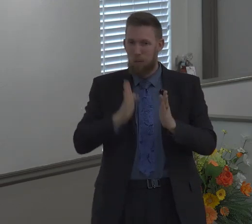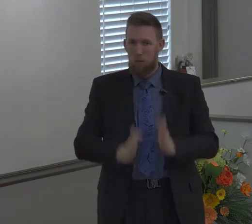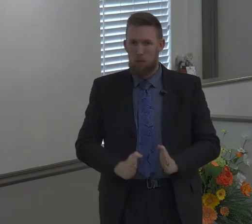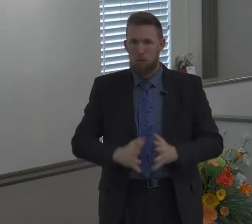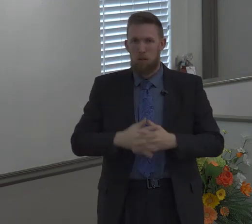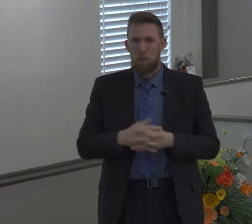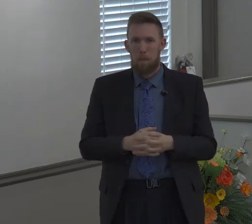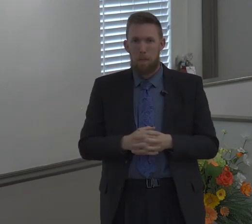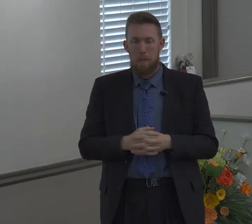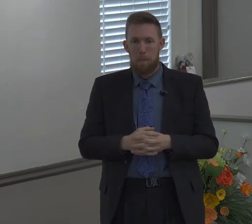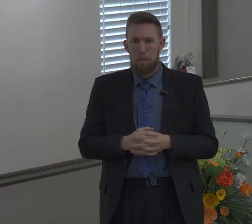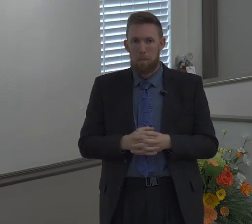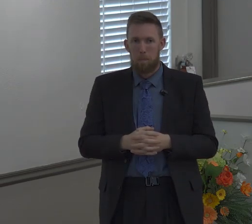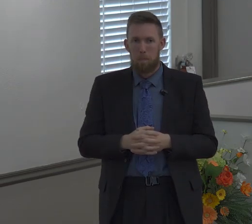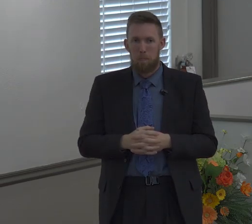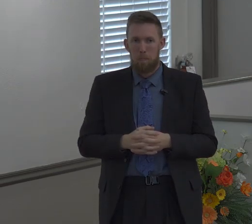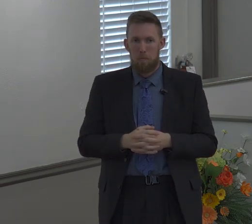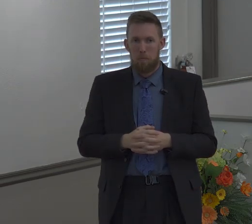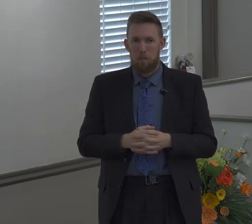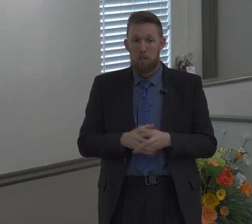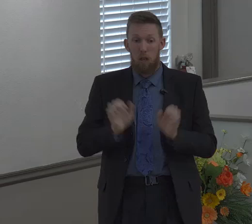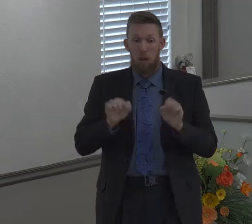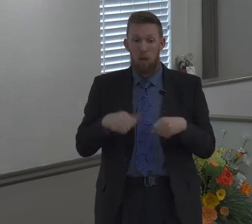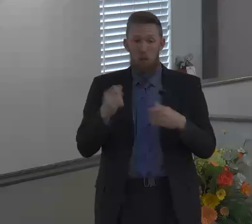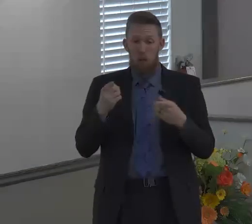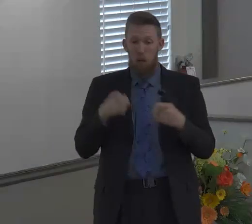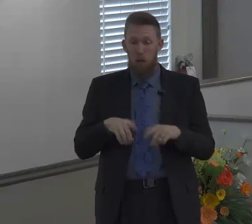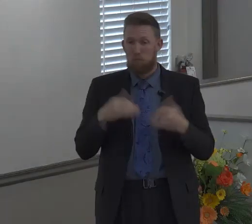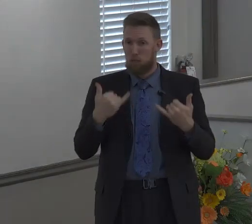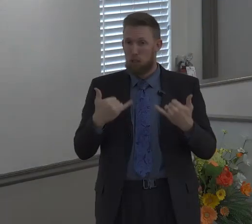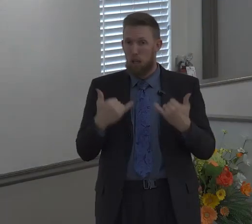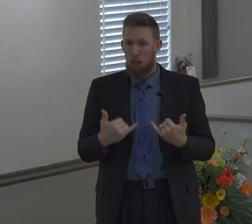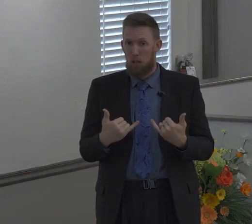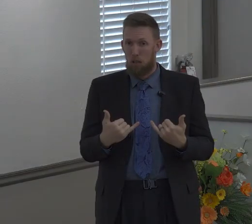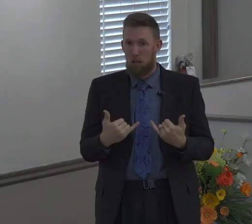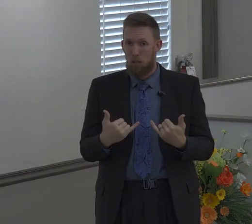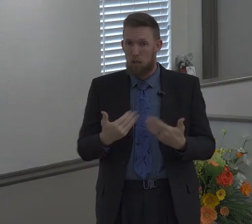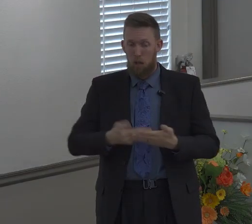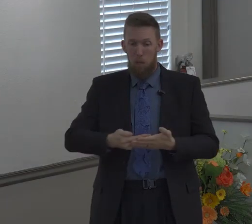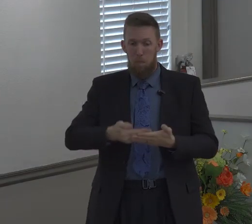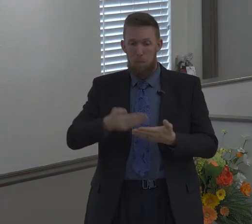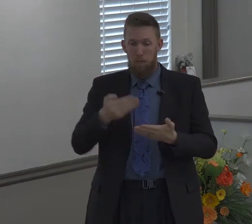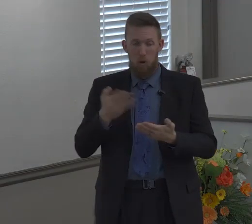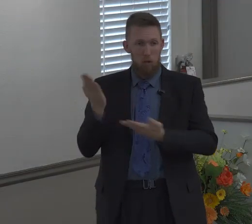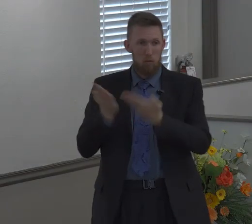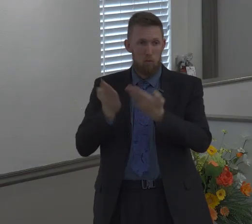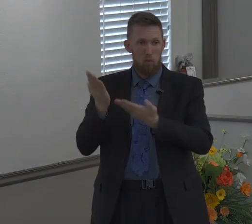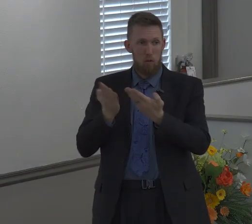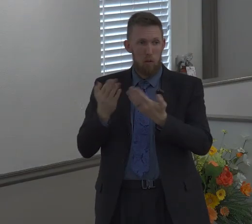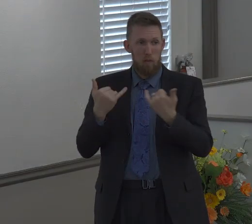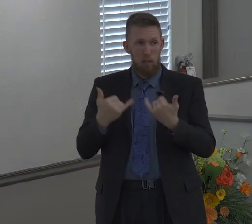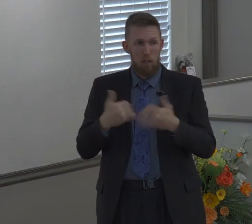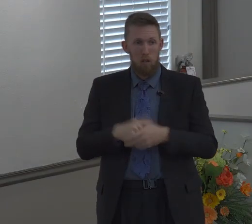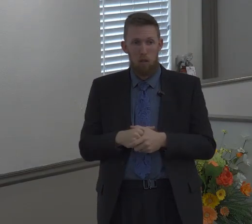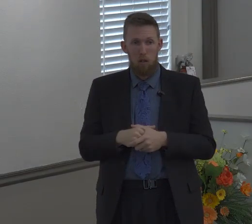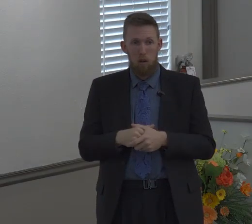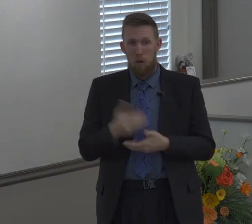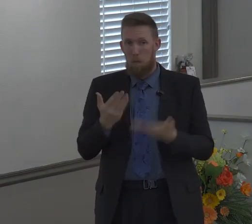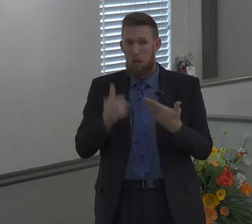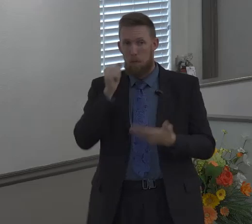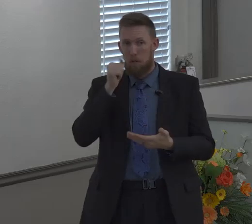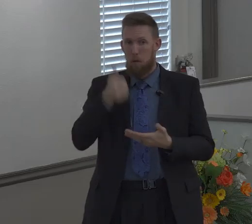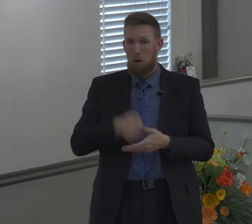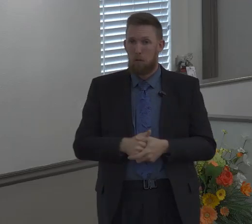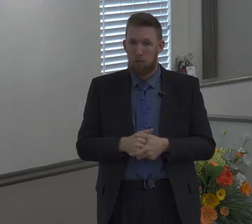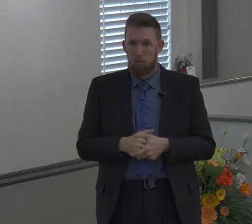to anybody. And so, it could be today. It could be before this service is over. If it's not,